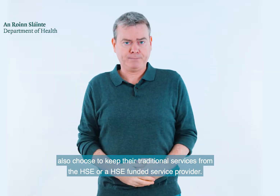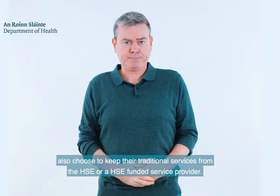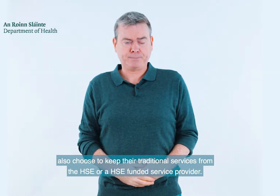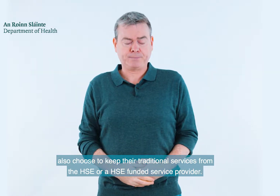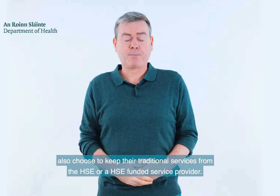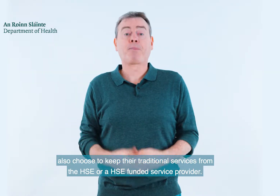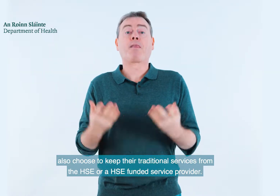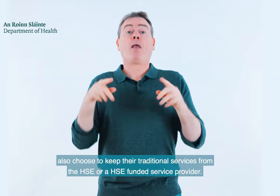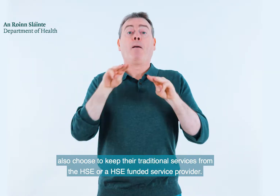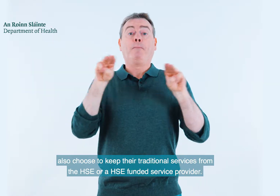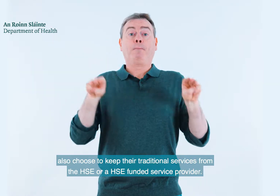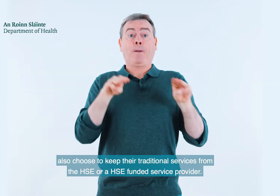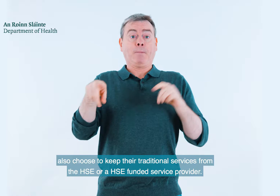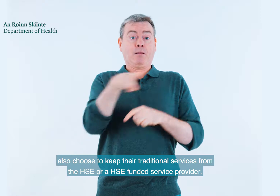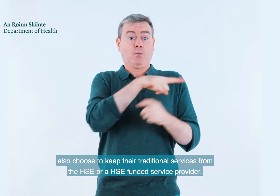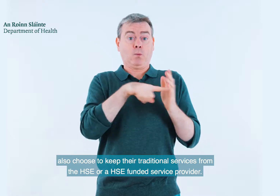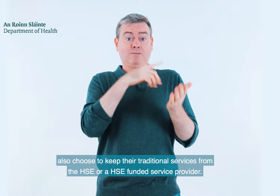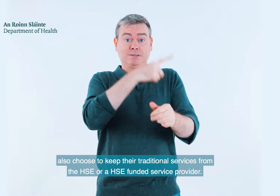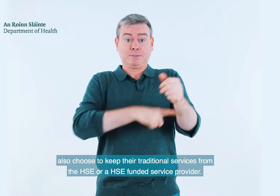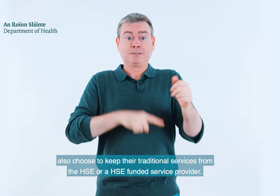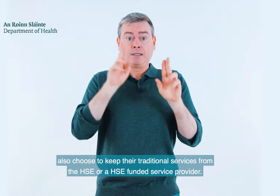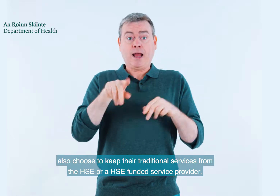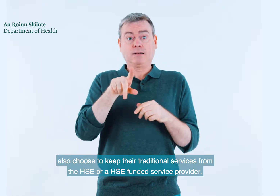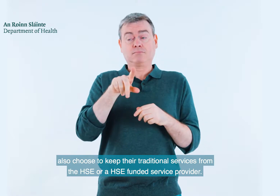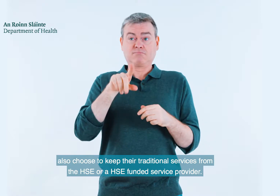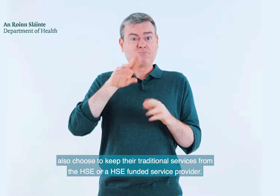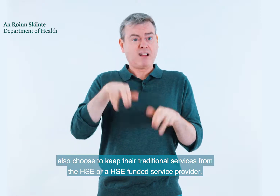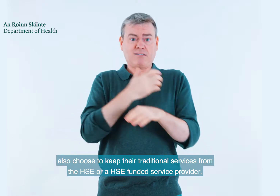the HSE or a HSE-funded service provider.